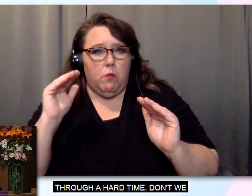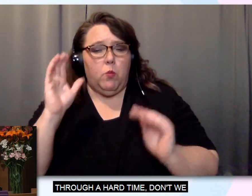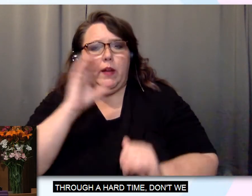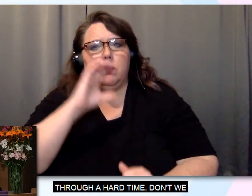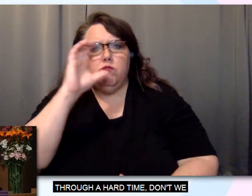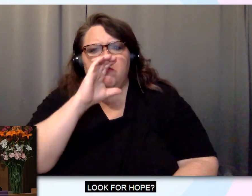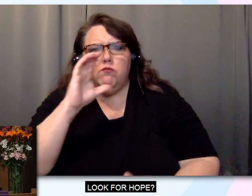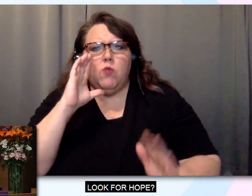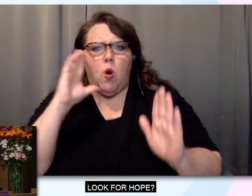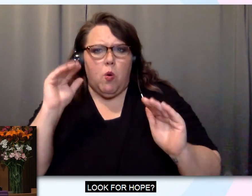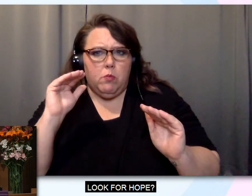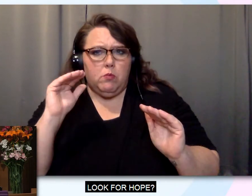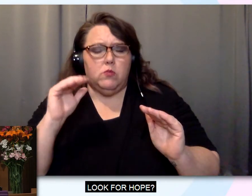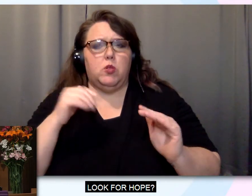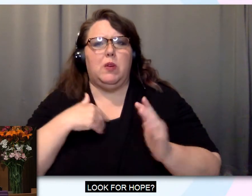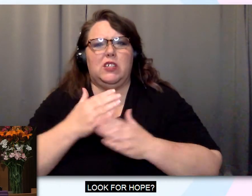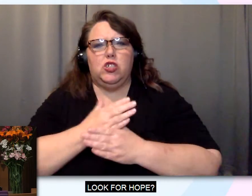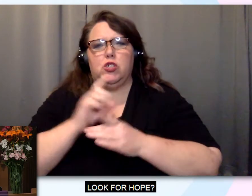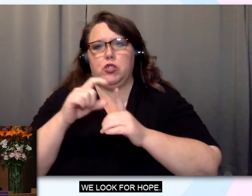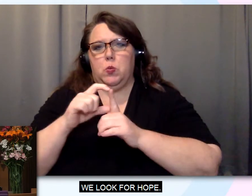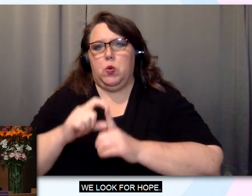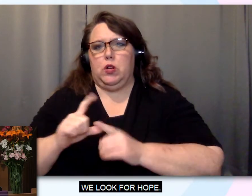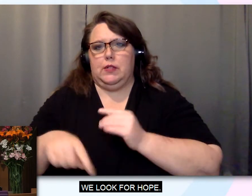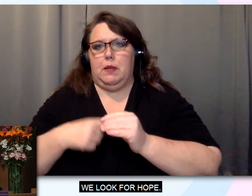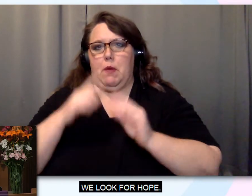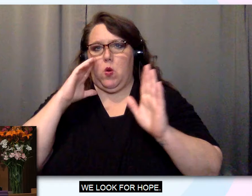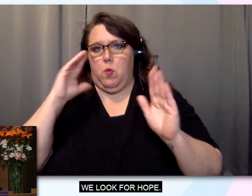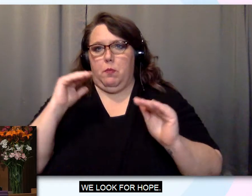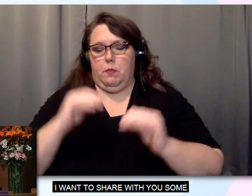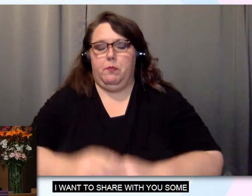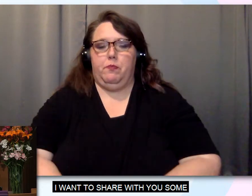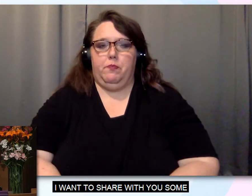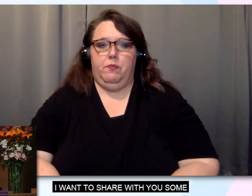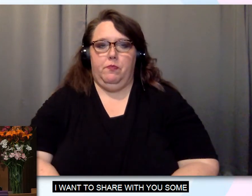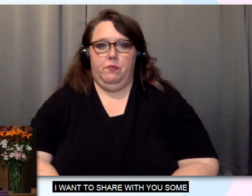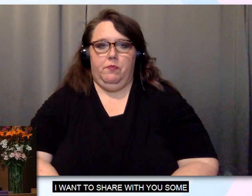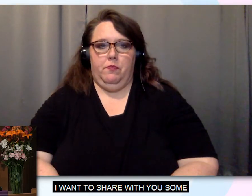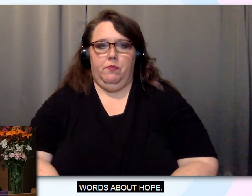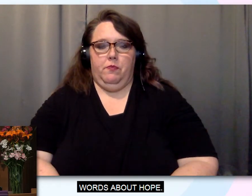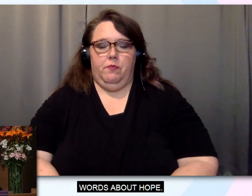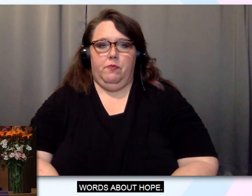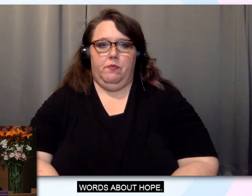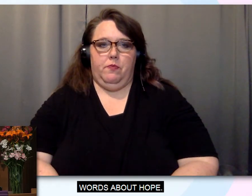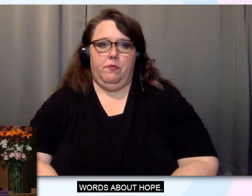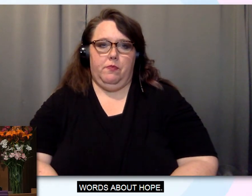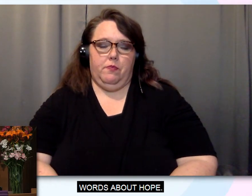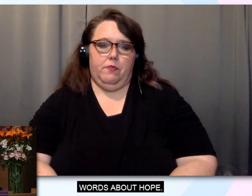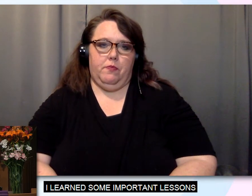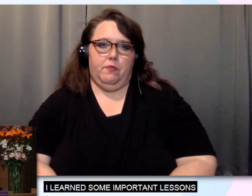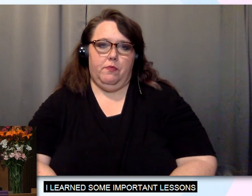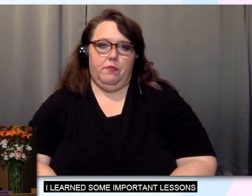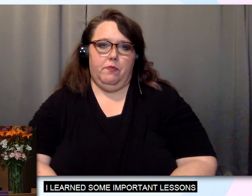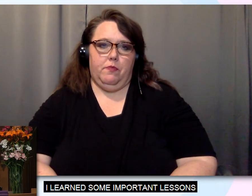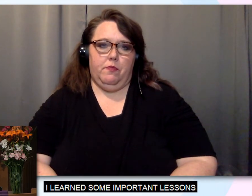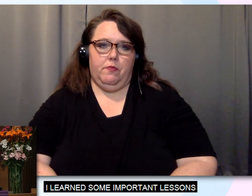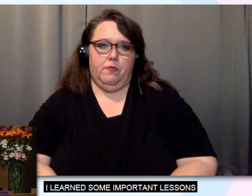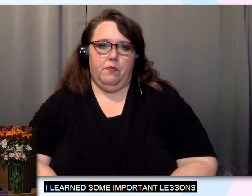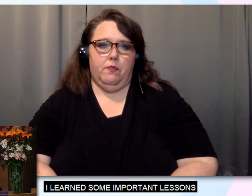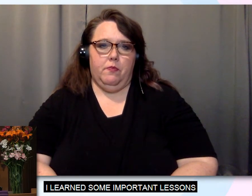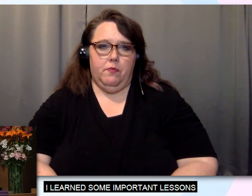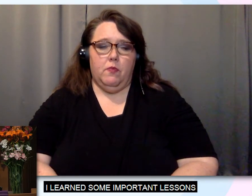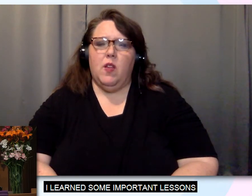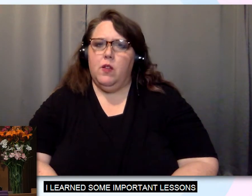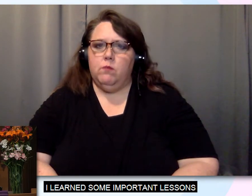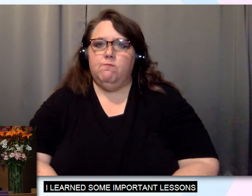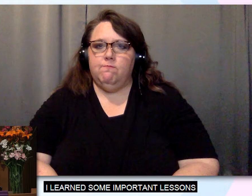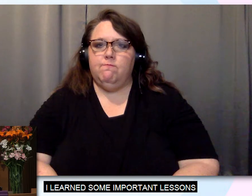hope? We look for hope. So I want to share with you some words about hope. I learned